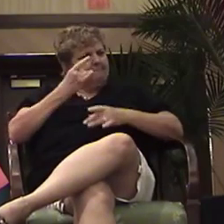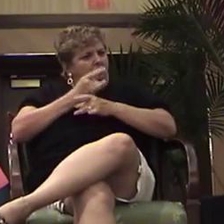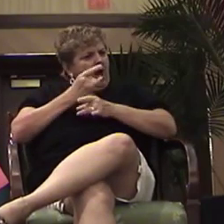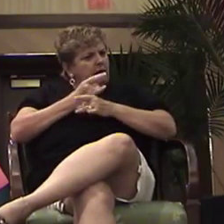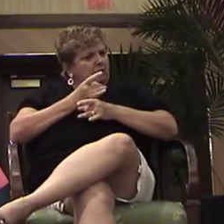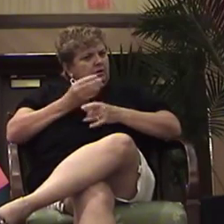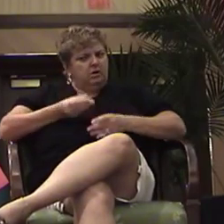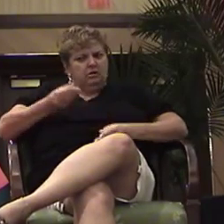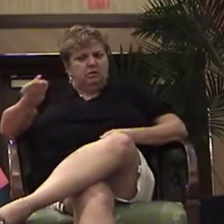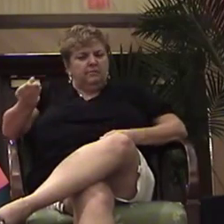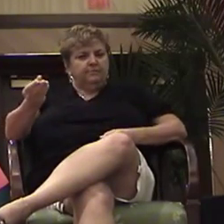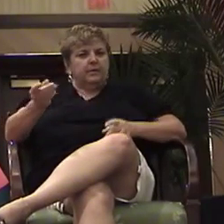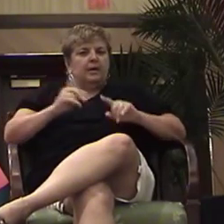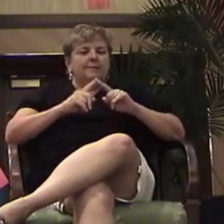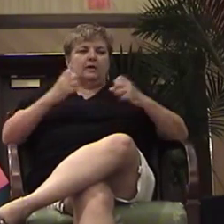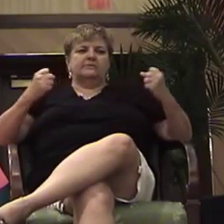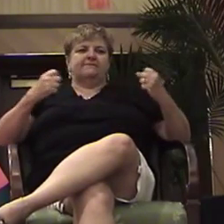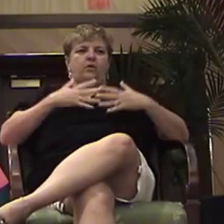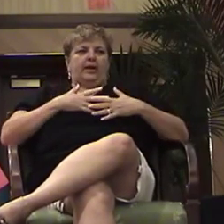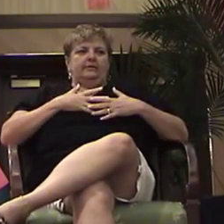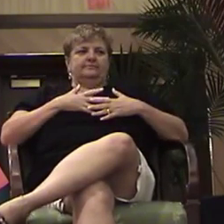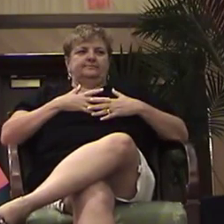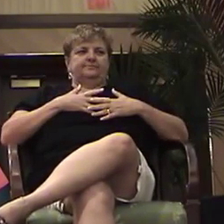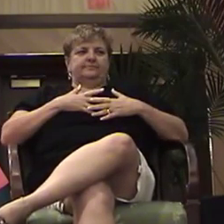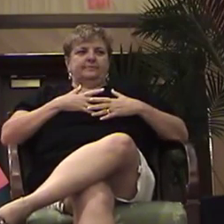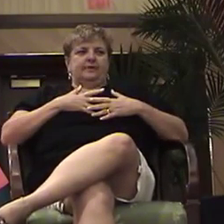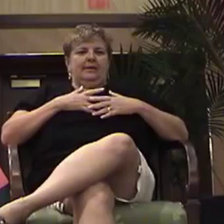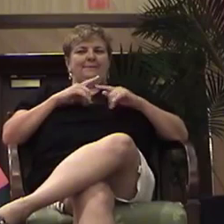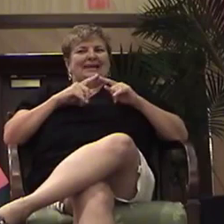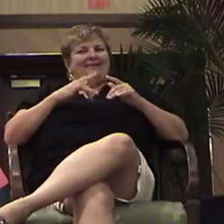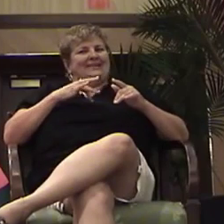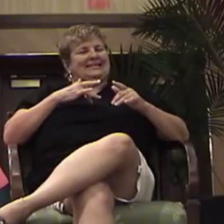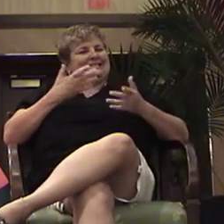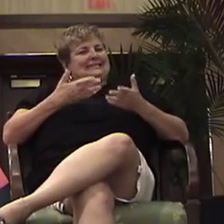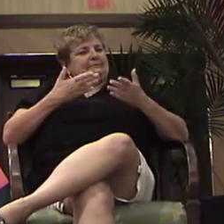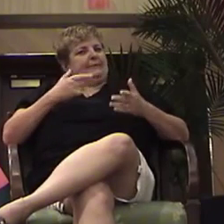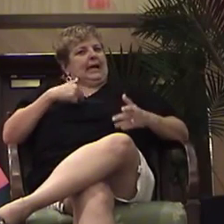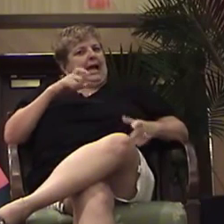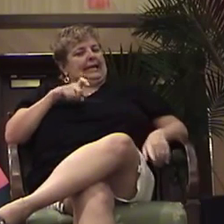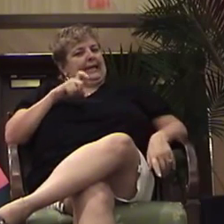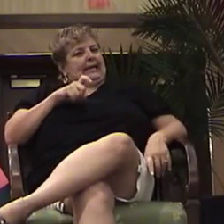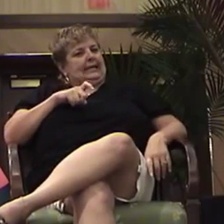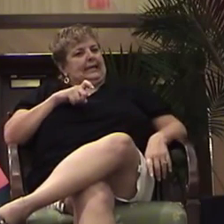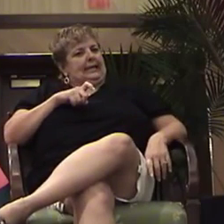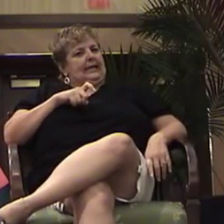But I was afraid to. I was afraid I would need it, and it wouldn't be there.